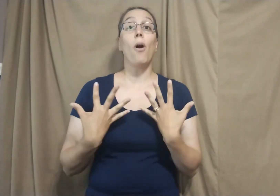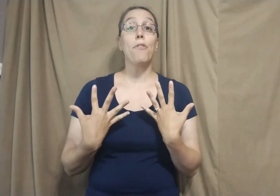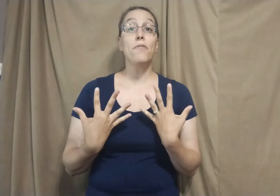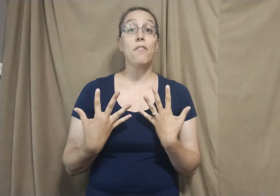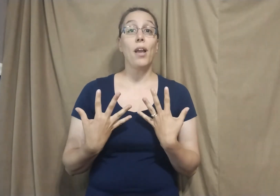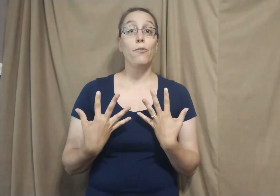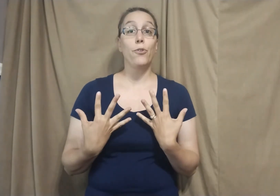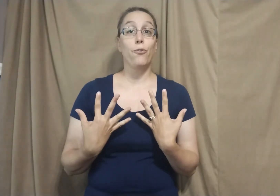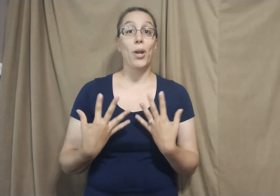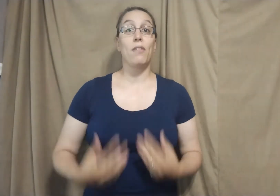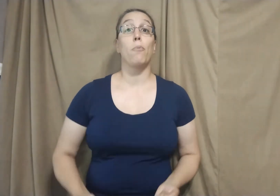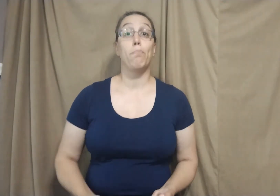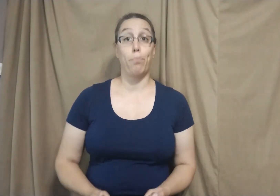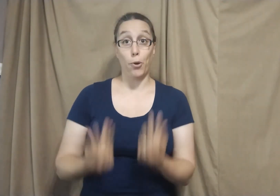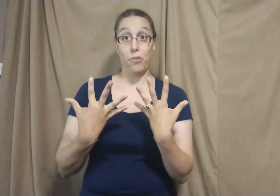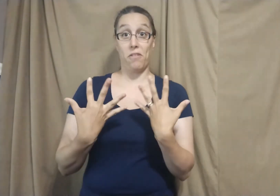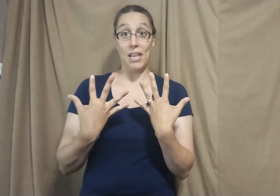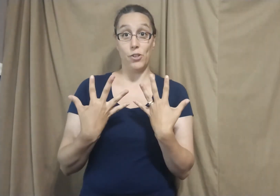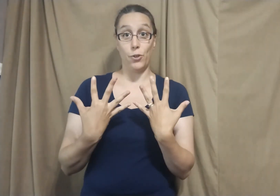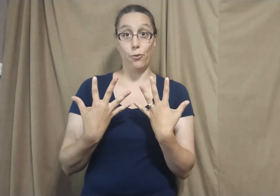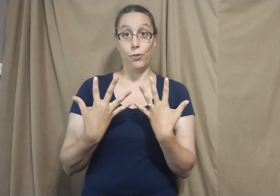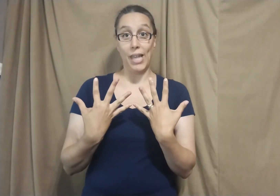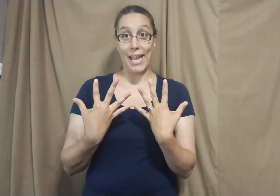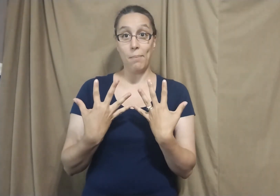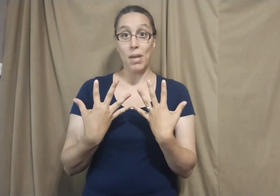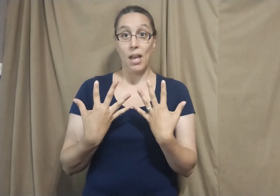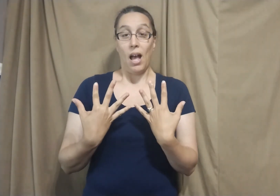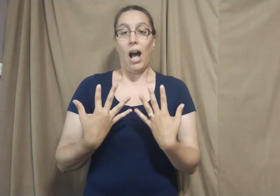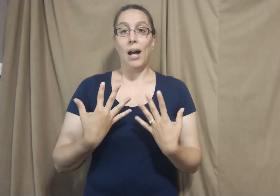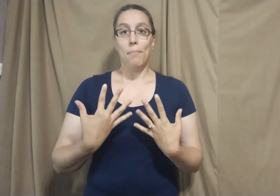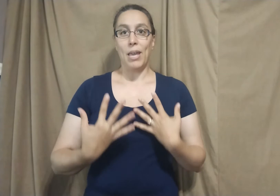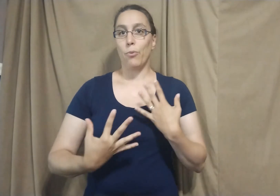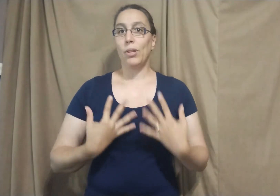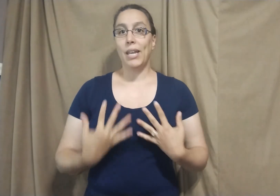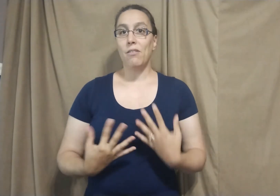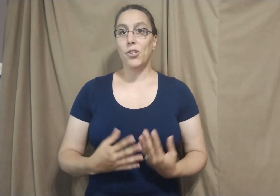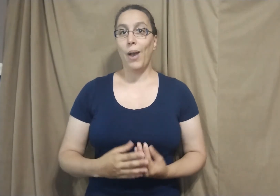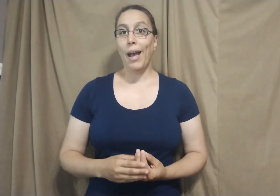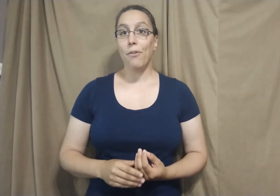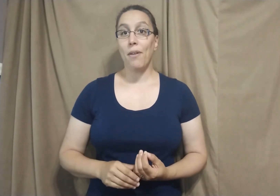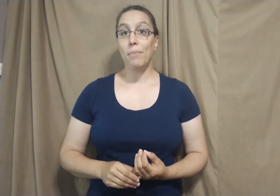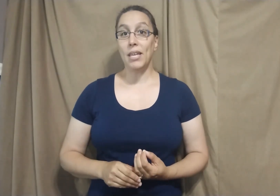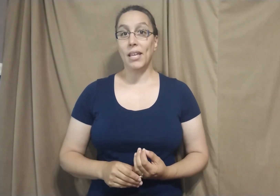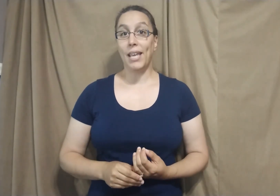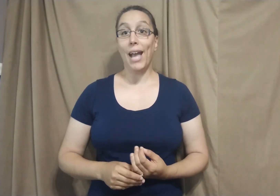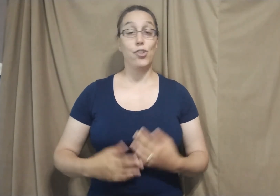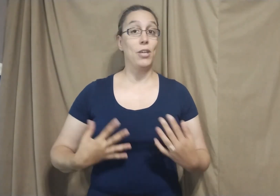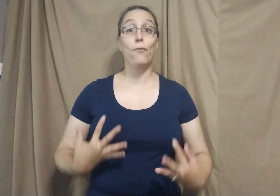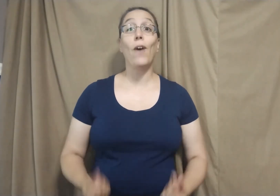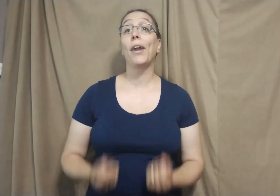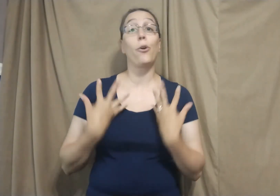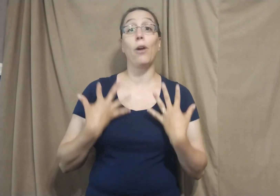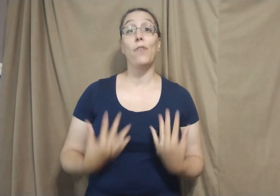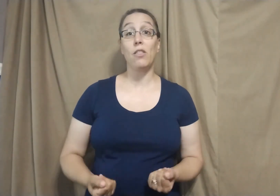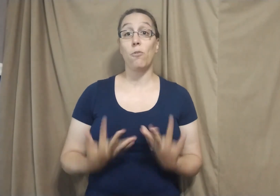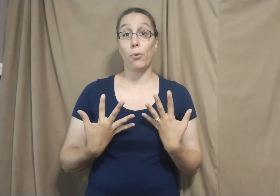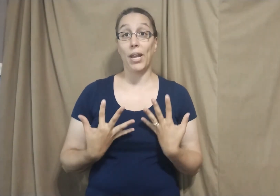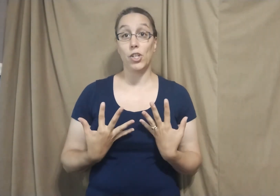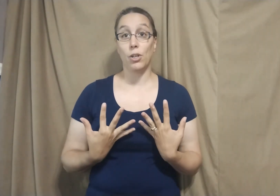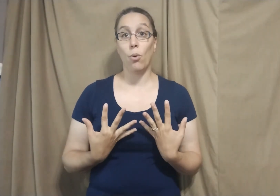also the sign for the phrase bursts into flame. It relates to how somebody can catch the fire of inspiration or